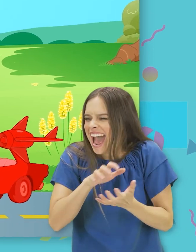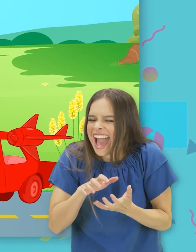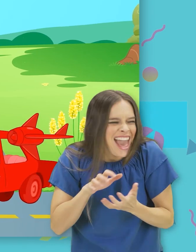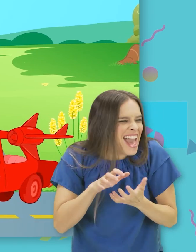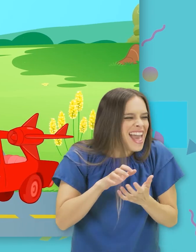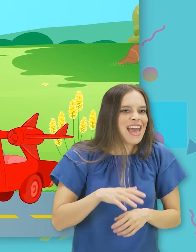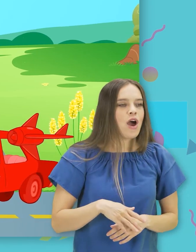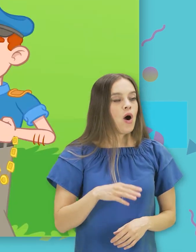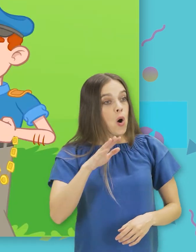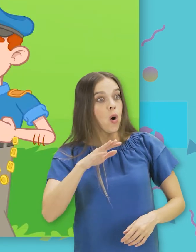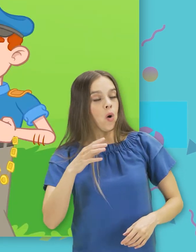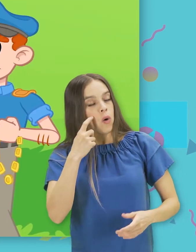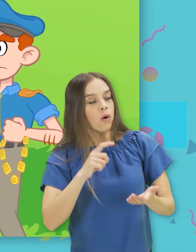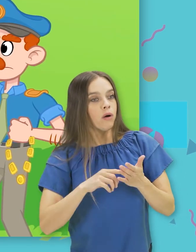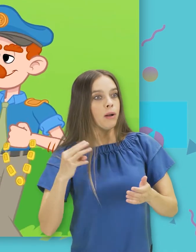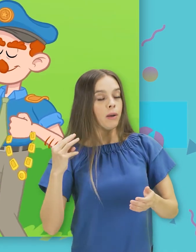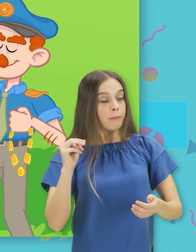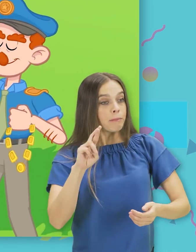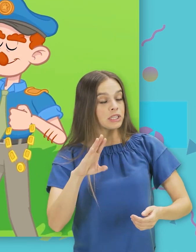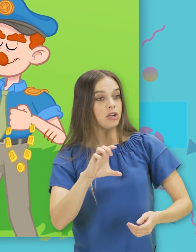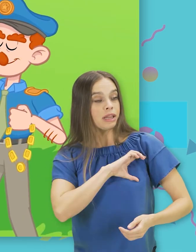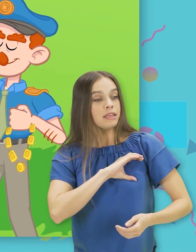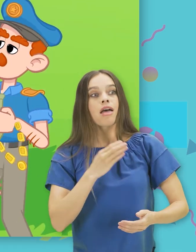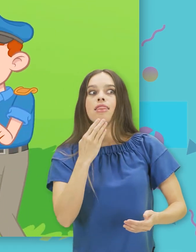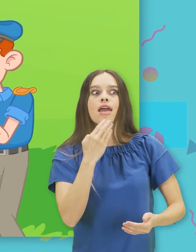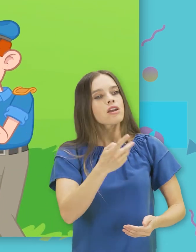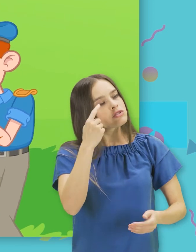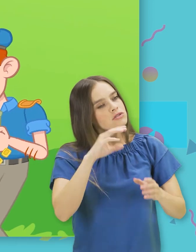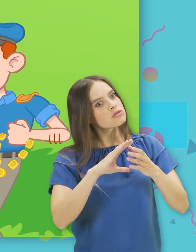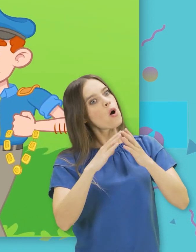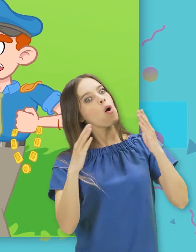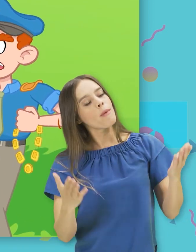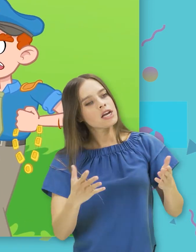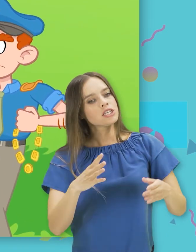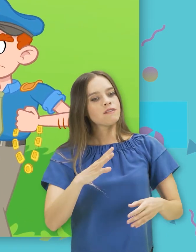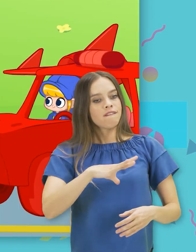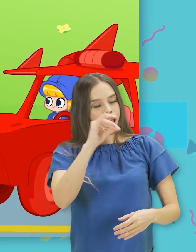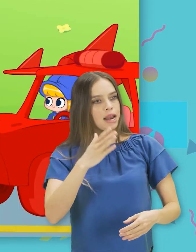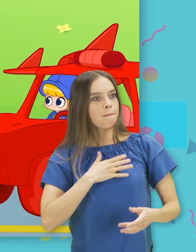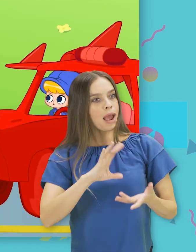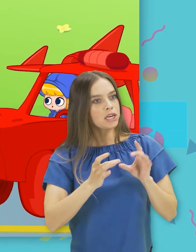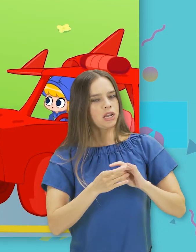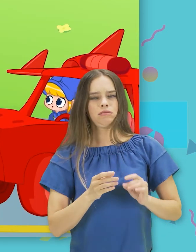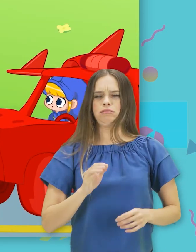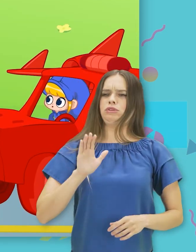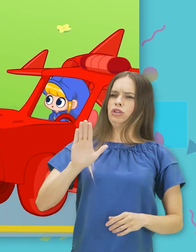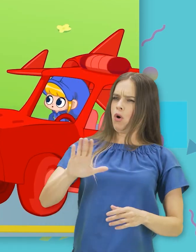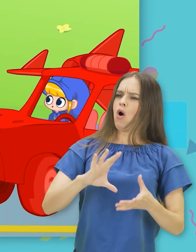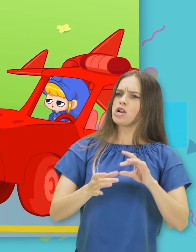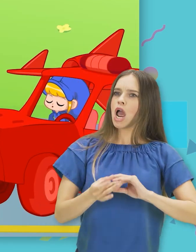Mr. Policeman Thank you so much for finding my chain Your chain? Ha ha That means it